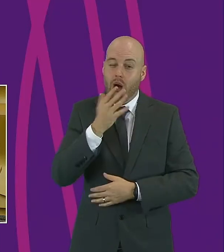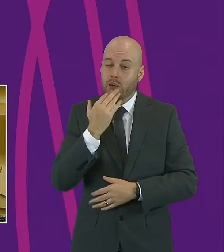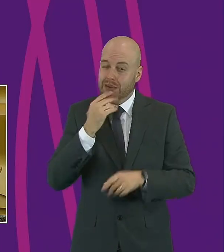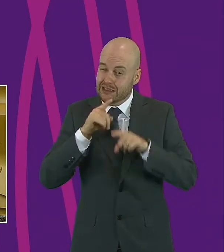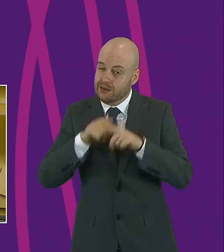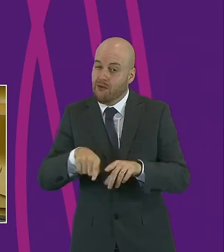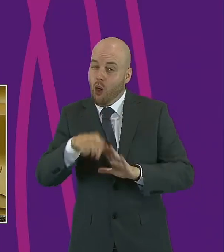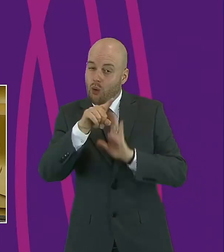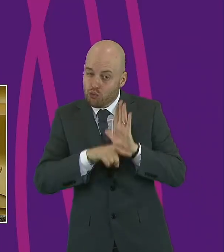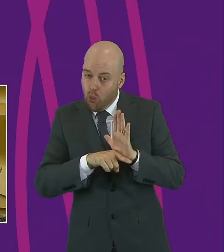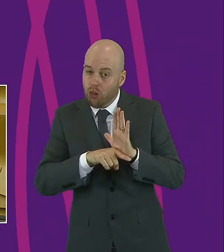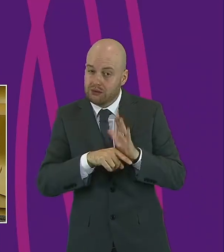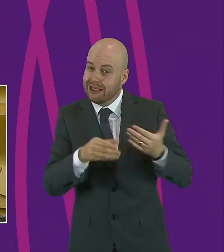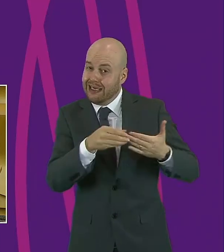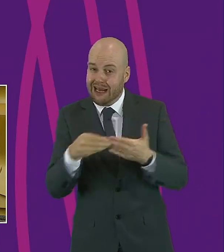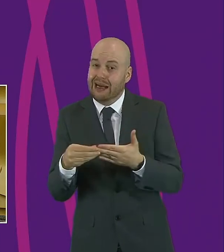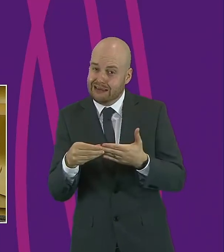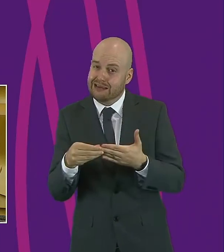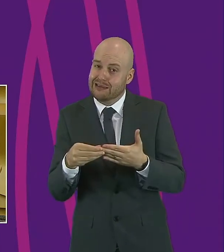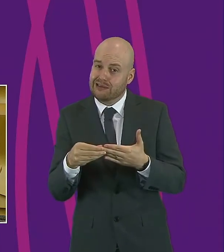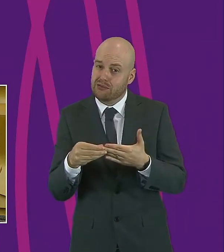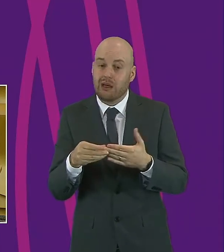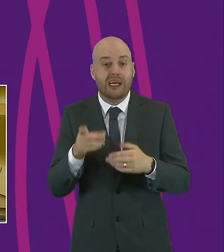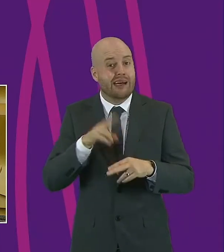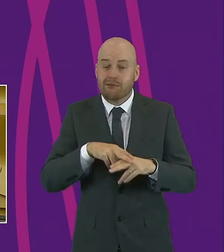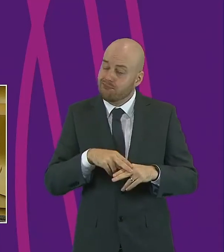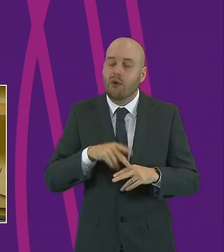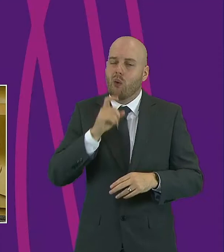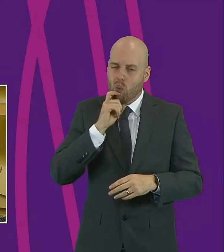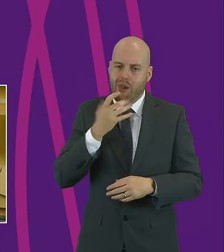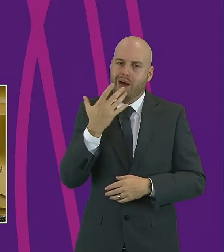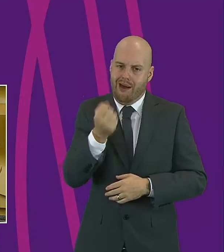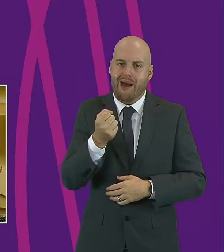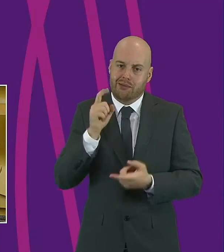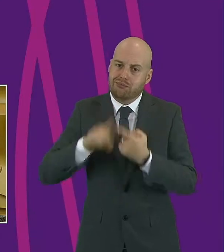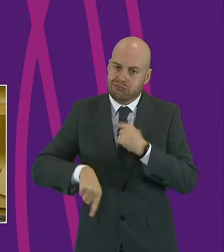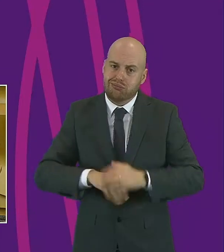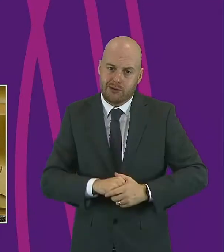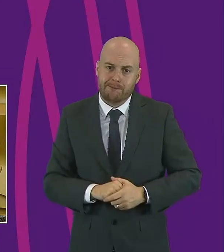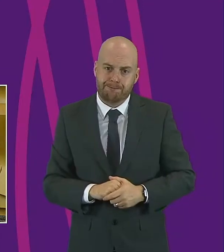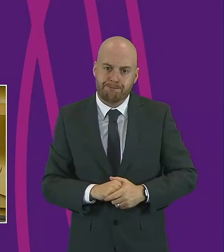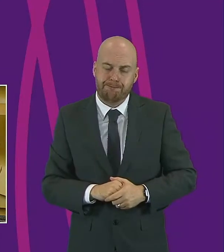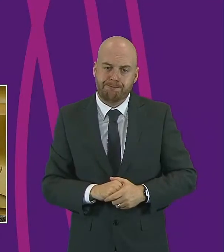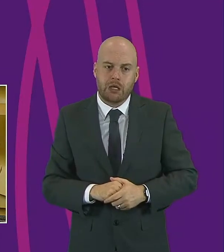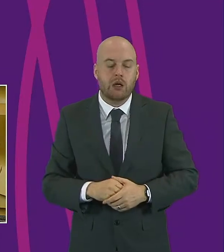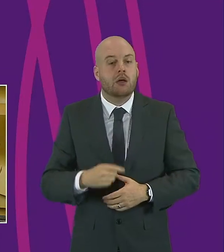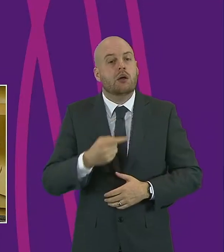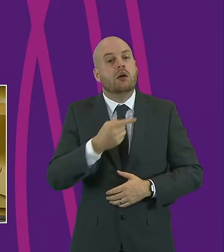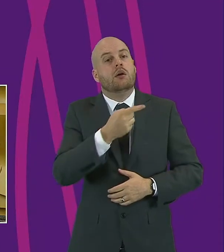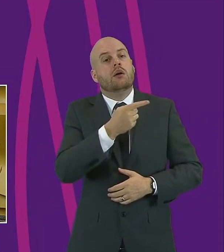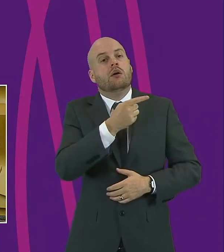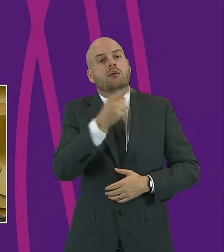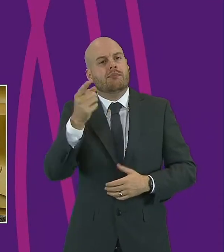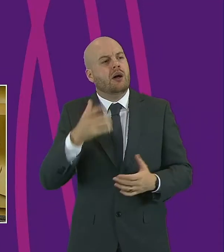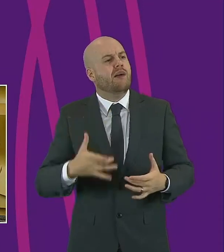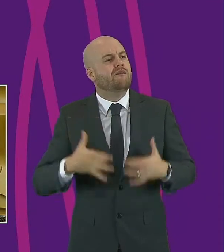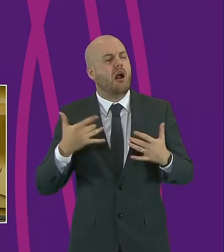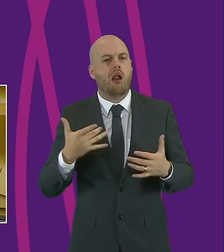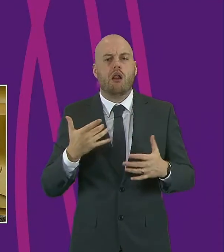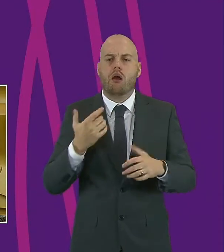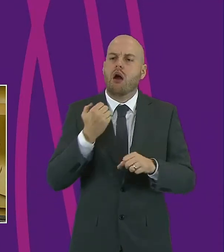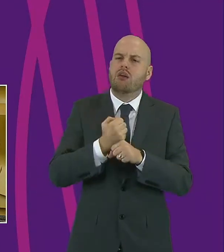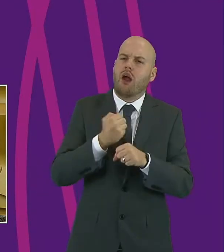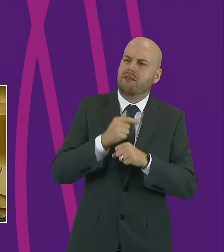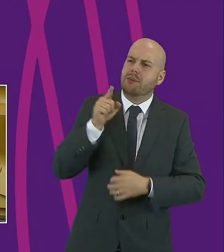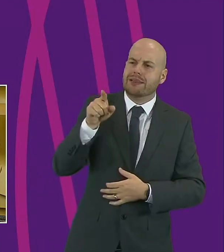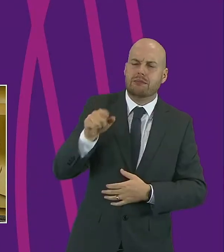guidance are not being complied with. I also hope that everyone watching will understand that although government must and will take the lead,